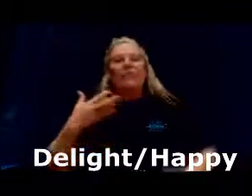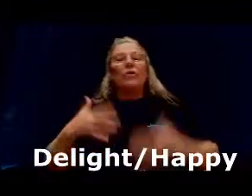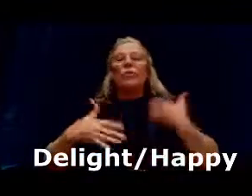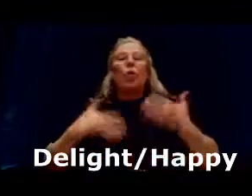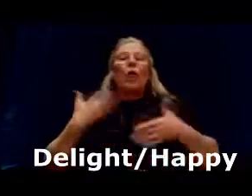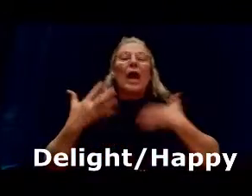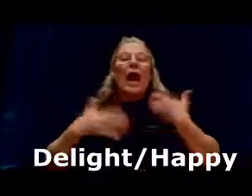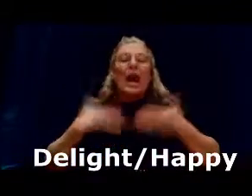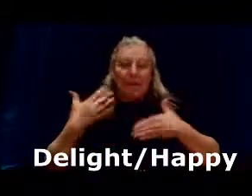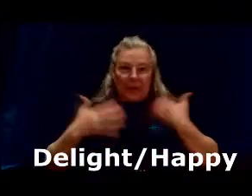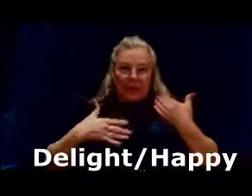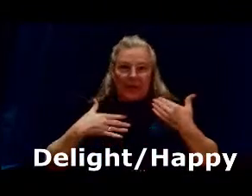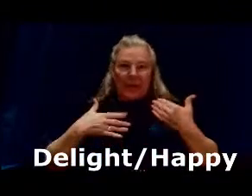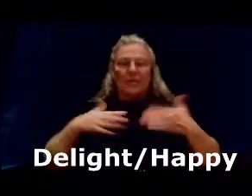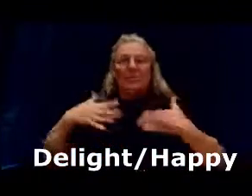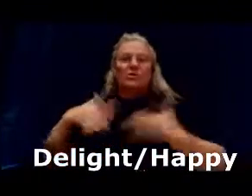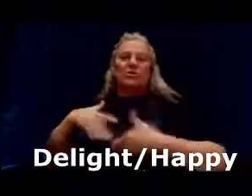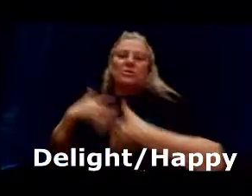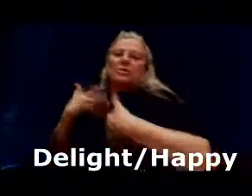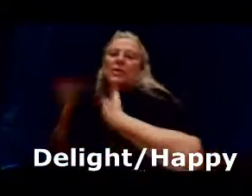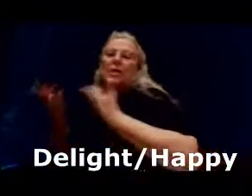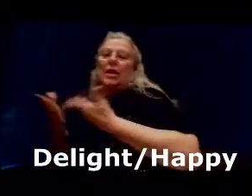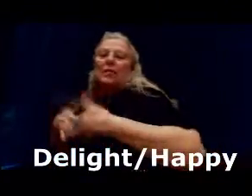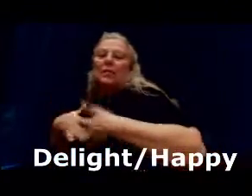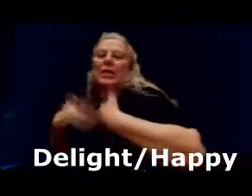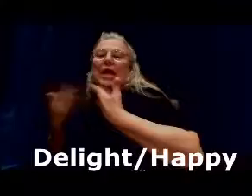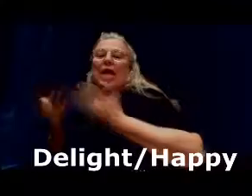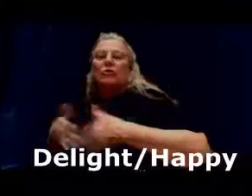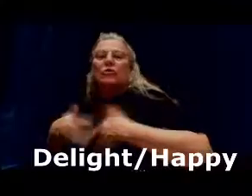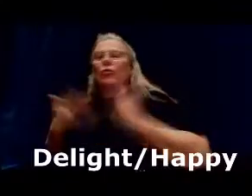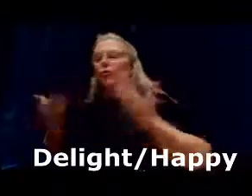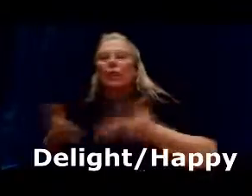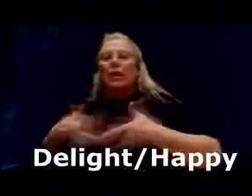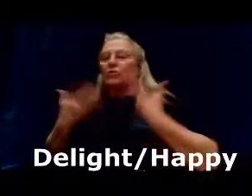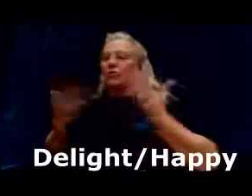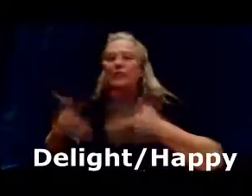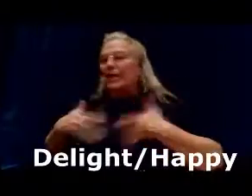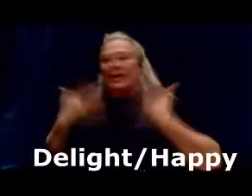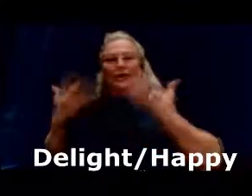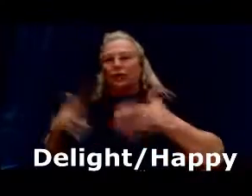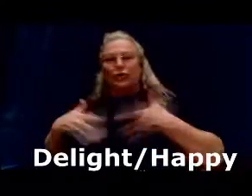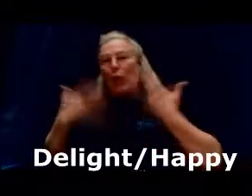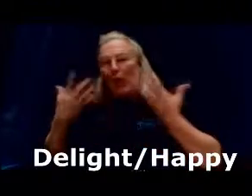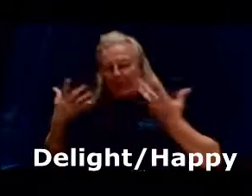Delightful or happy, and that's just coming up and out. You're throwing out your feelings. You're so happy.